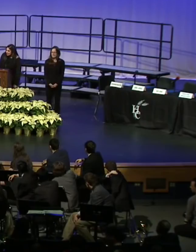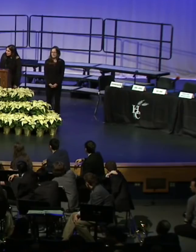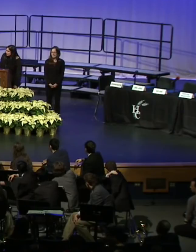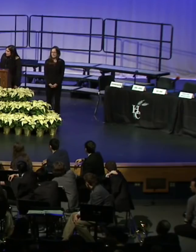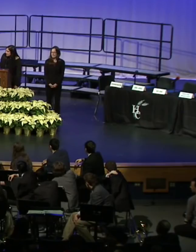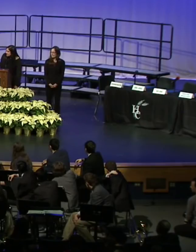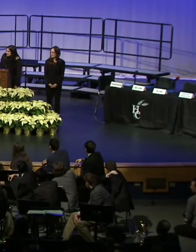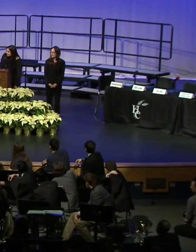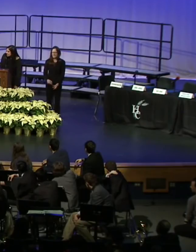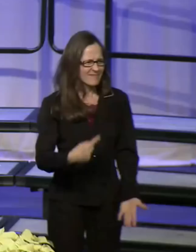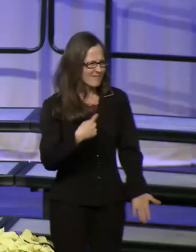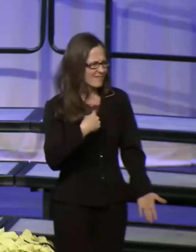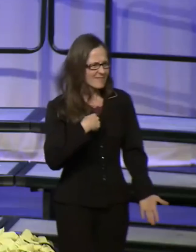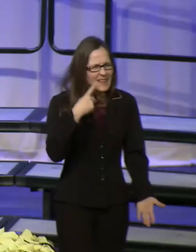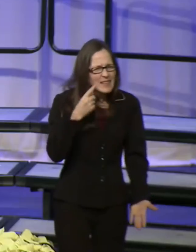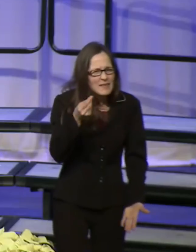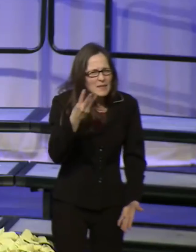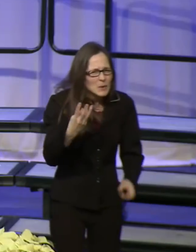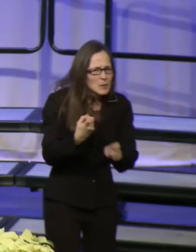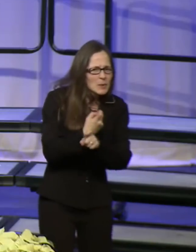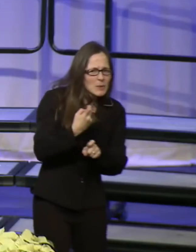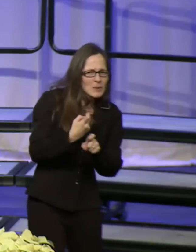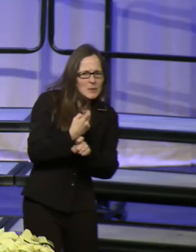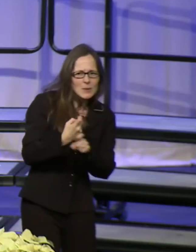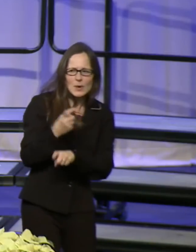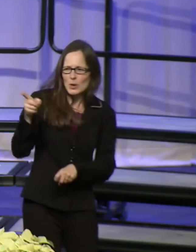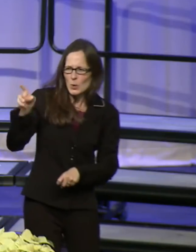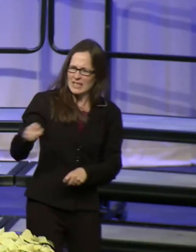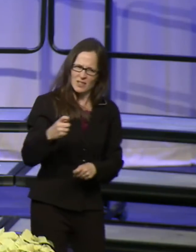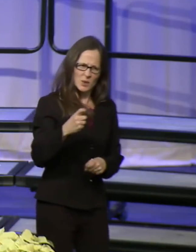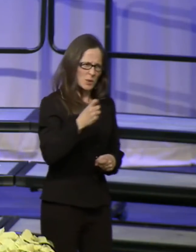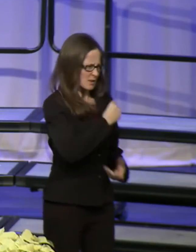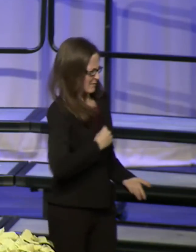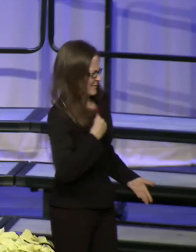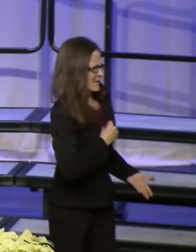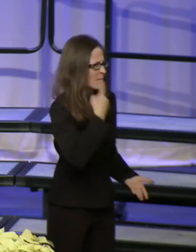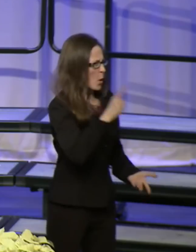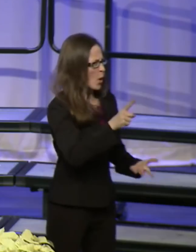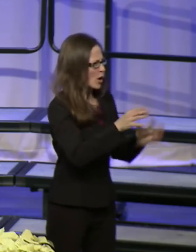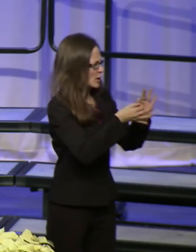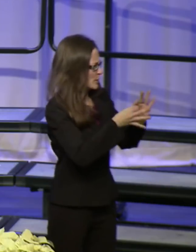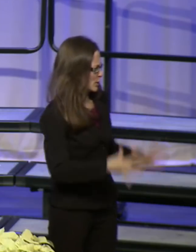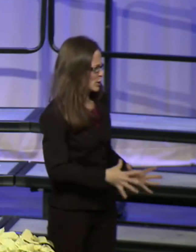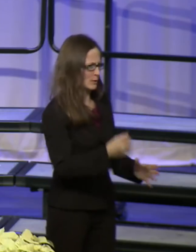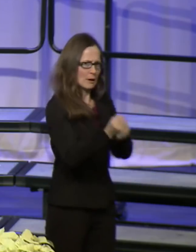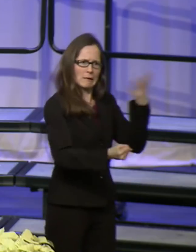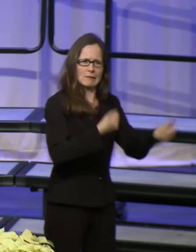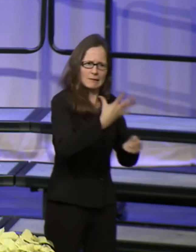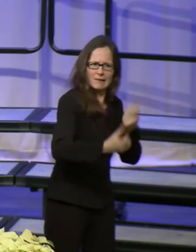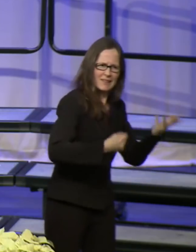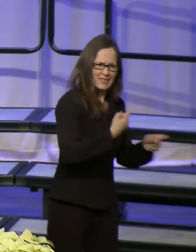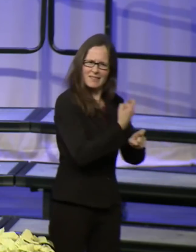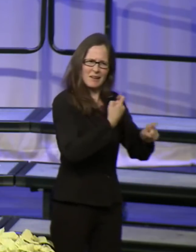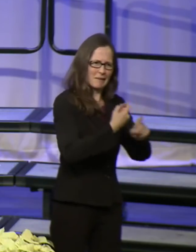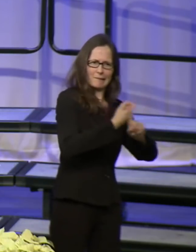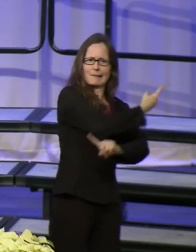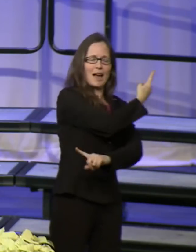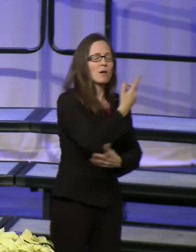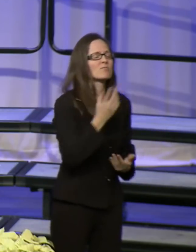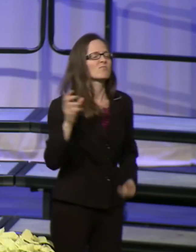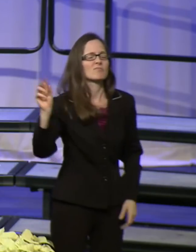I think there were a few jokes in there that you could probably apologize to the sign language interpreters for, too. But it's okay. We'll let it go. It's okay. We'll let it